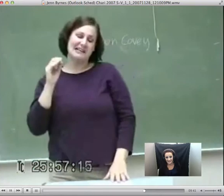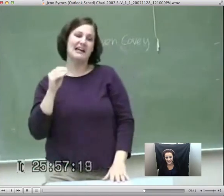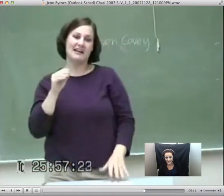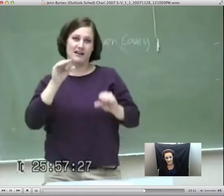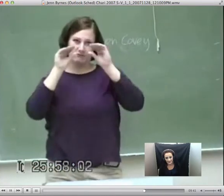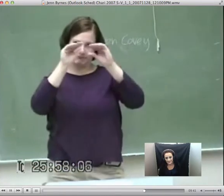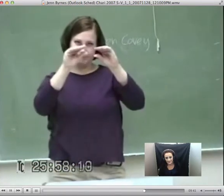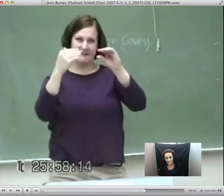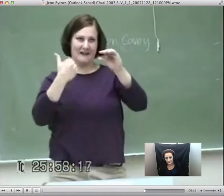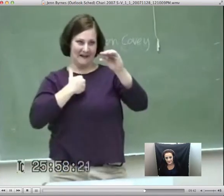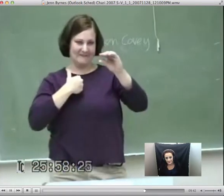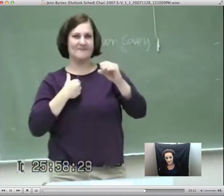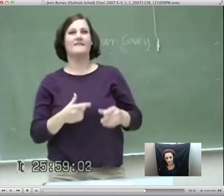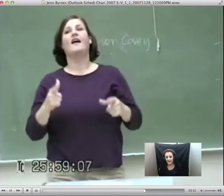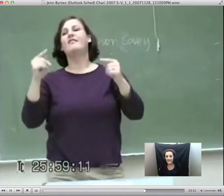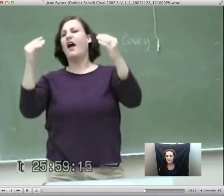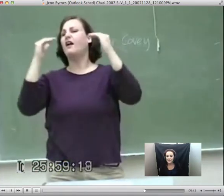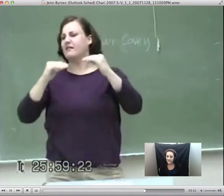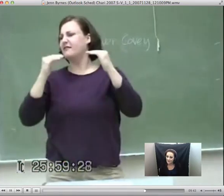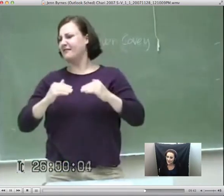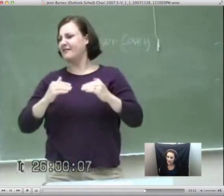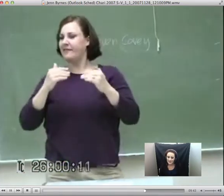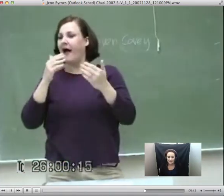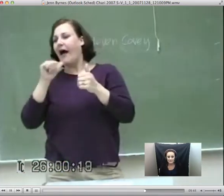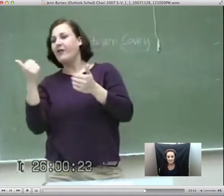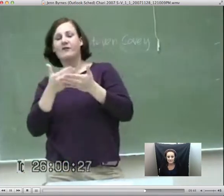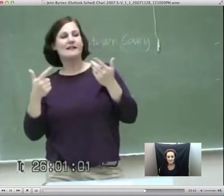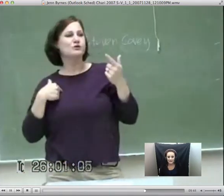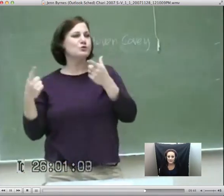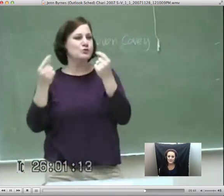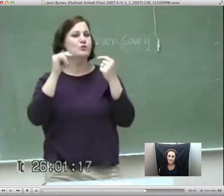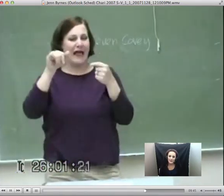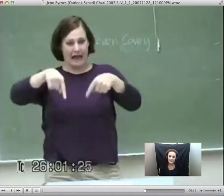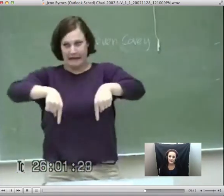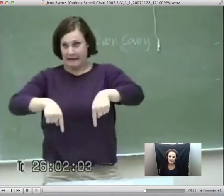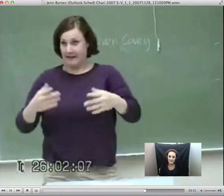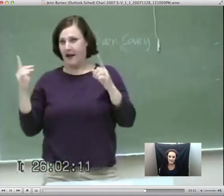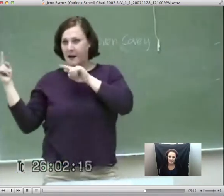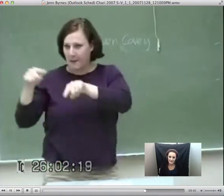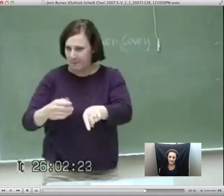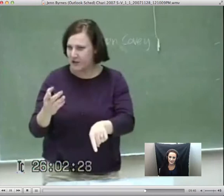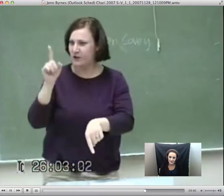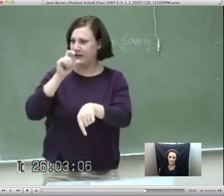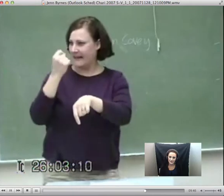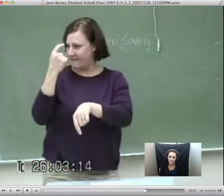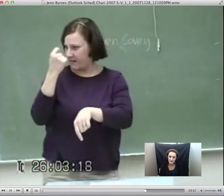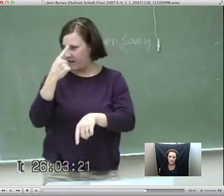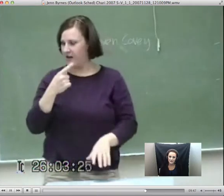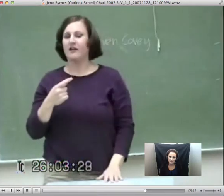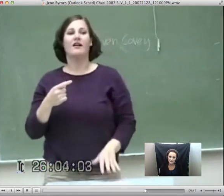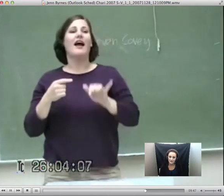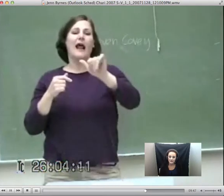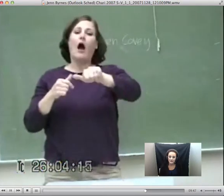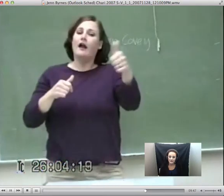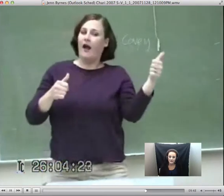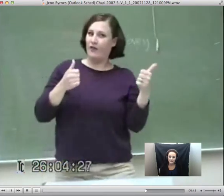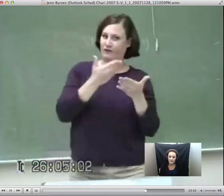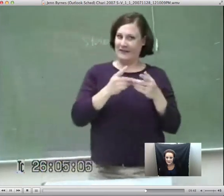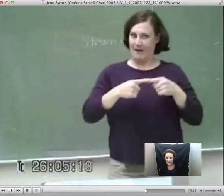City. And I put that in my calendar. And also I have other things that I need to do, such as, you know, come here from this